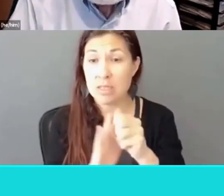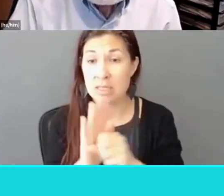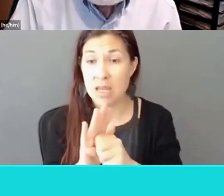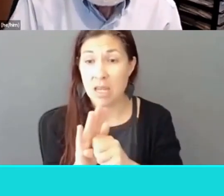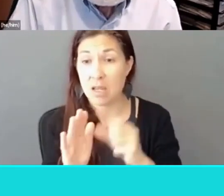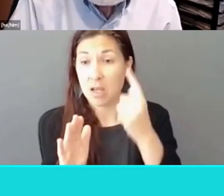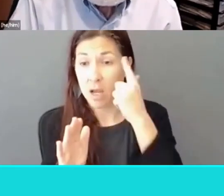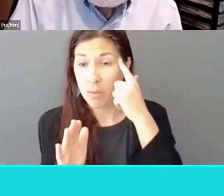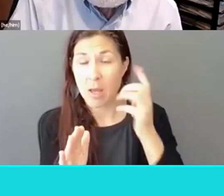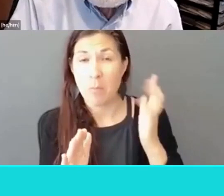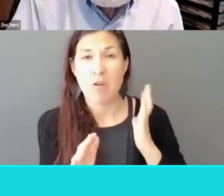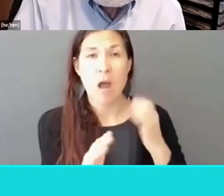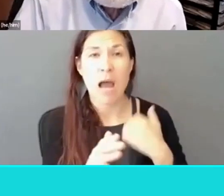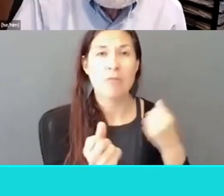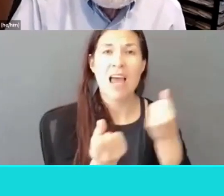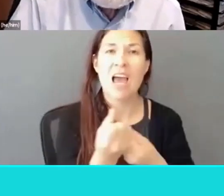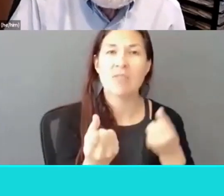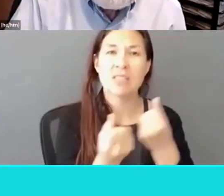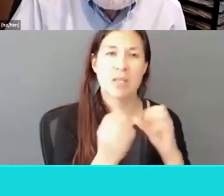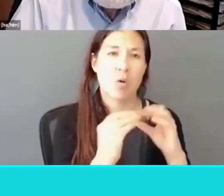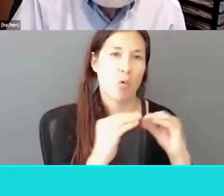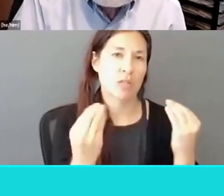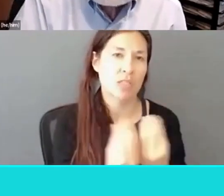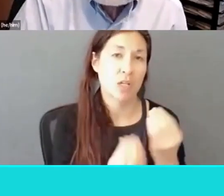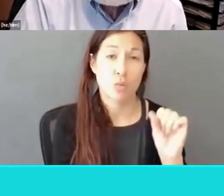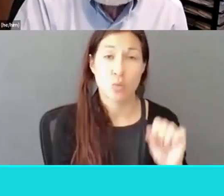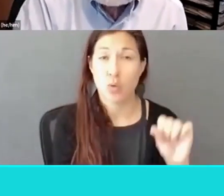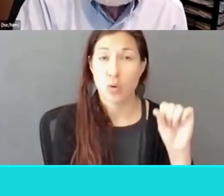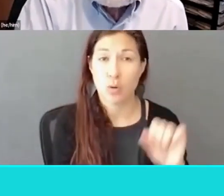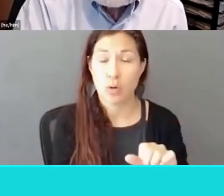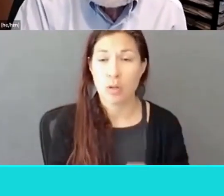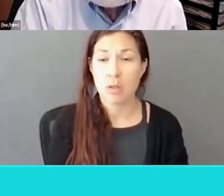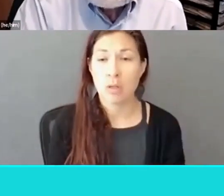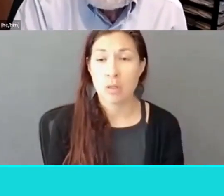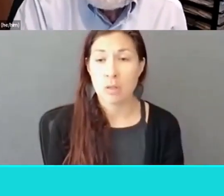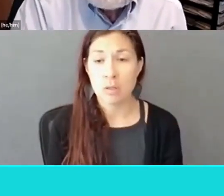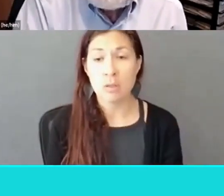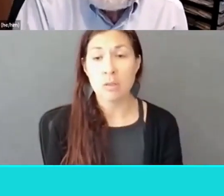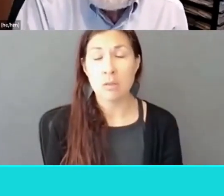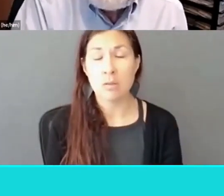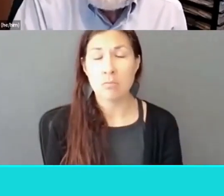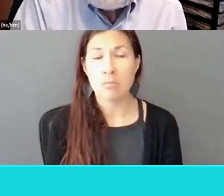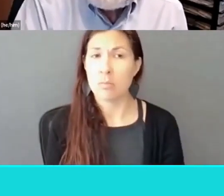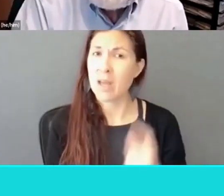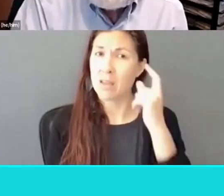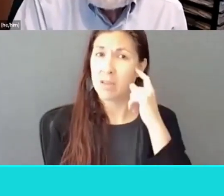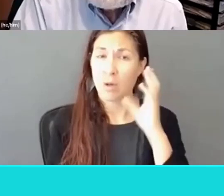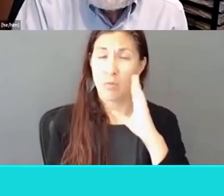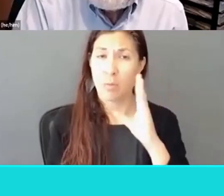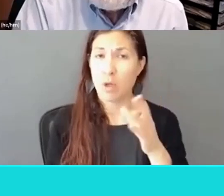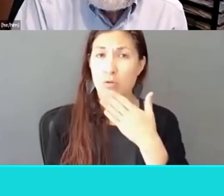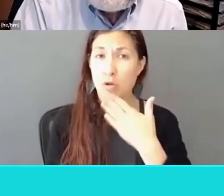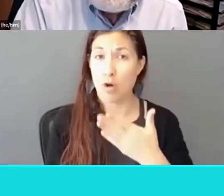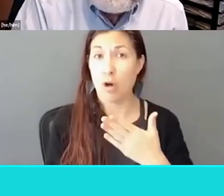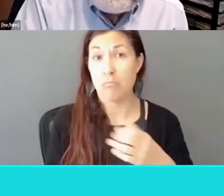the Massachusetts definition of, I assume CFS, interferes with qualifying for